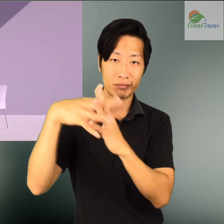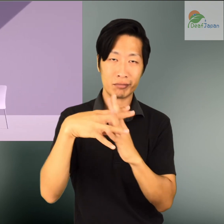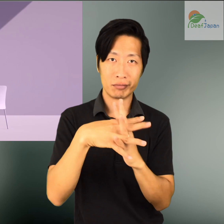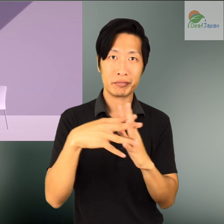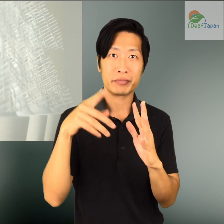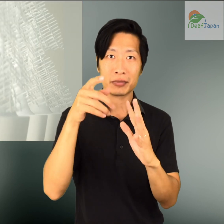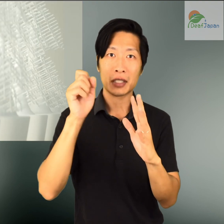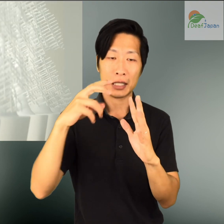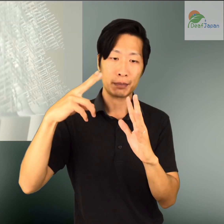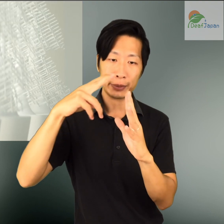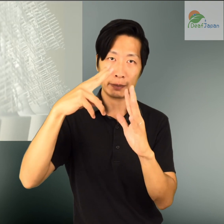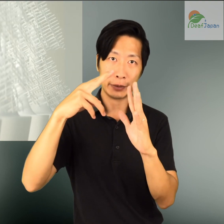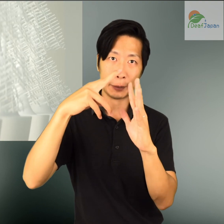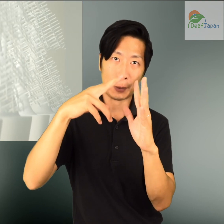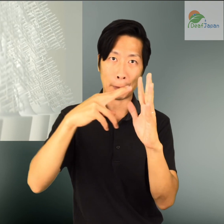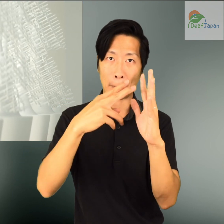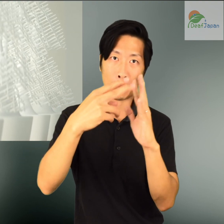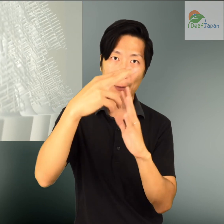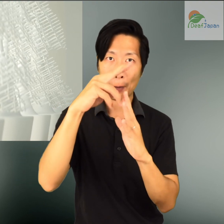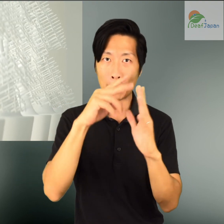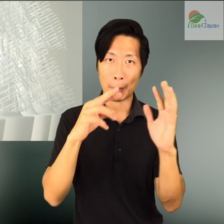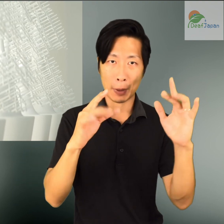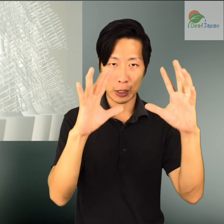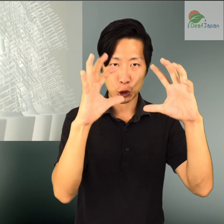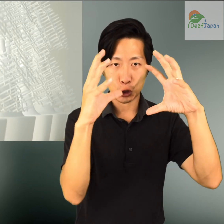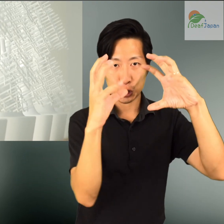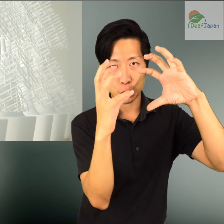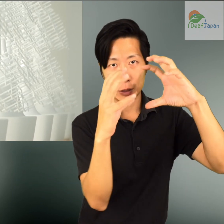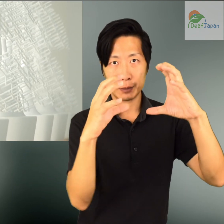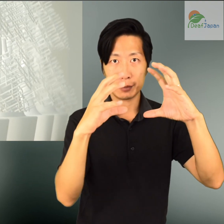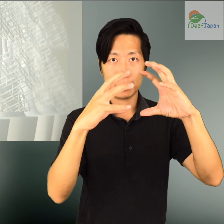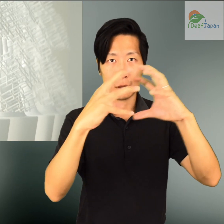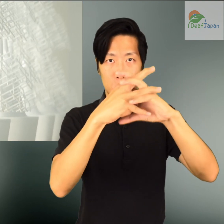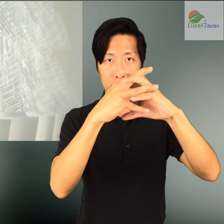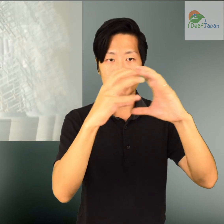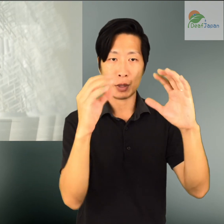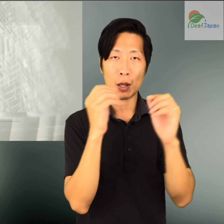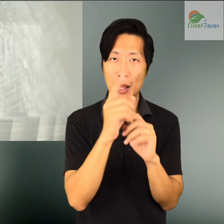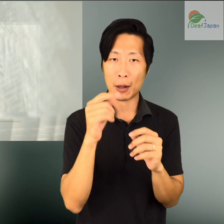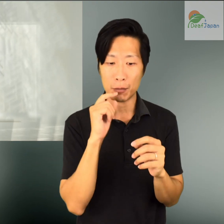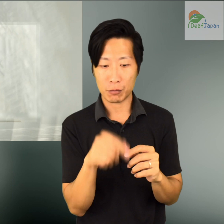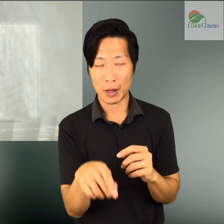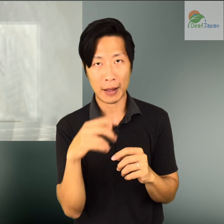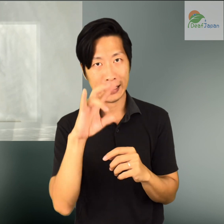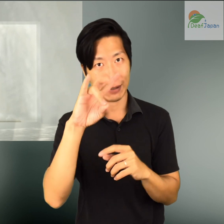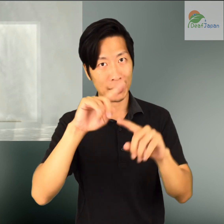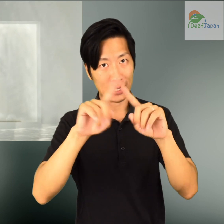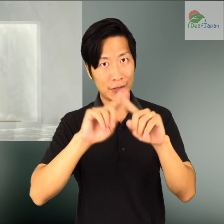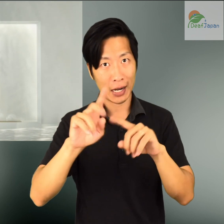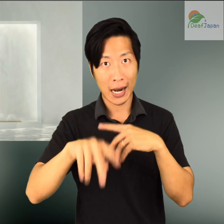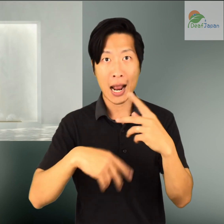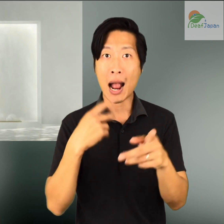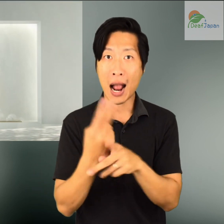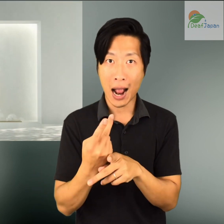plastic scaffolding that can be shaped using scissors. A total of 7